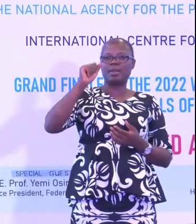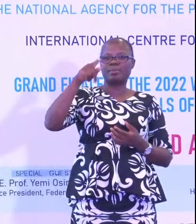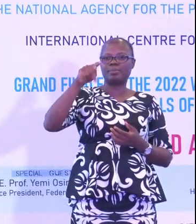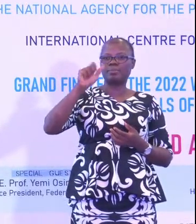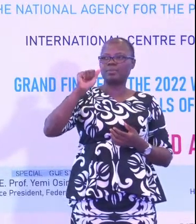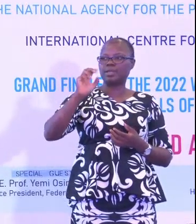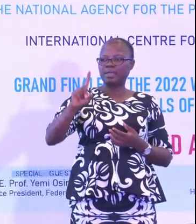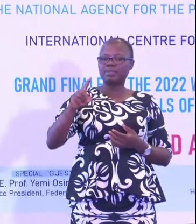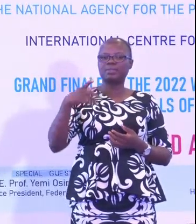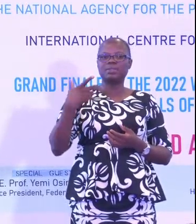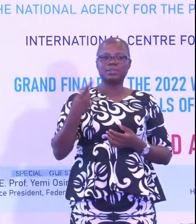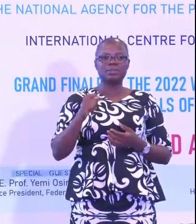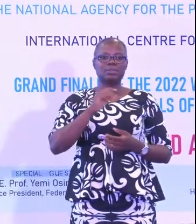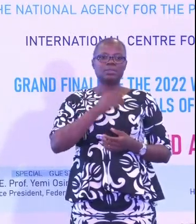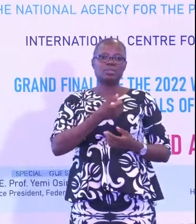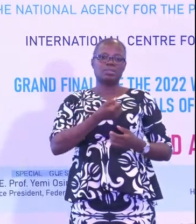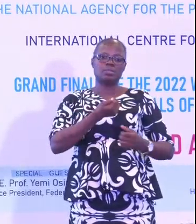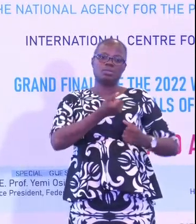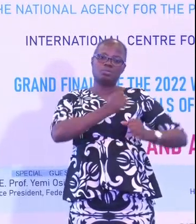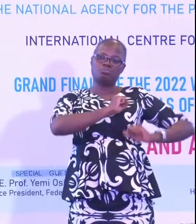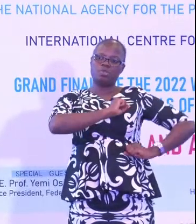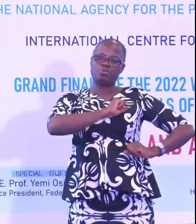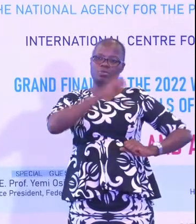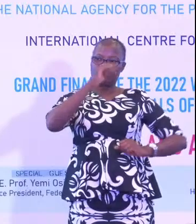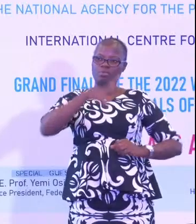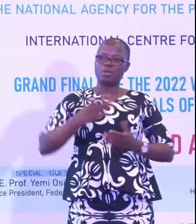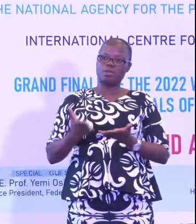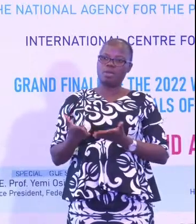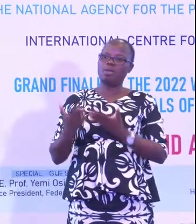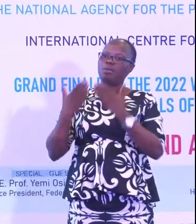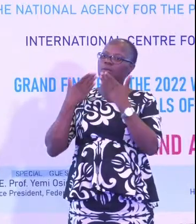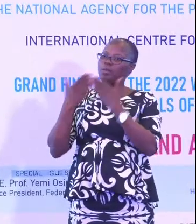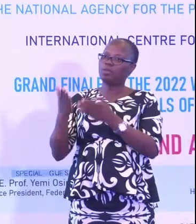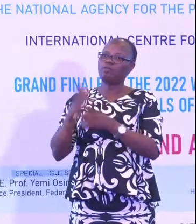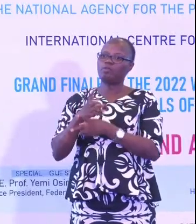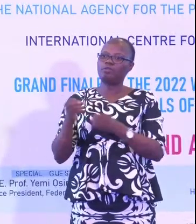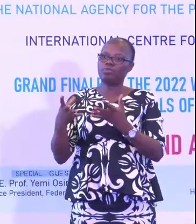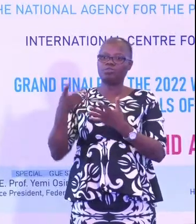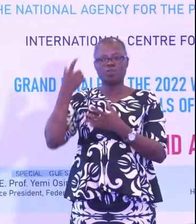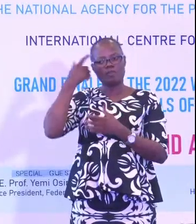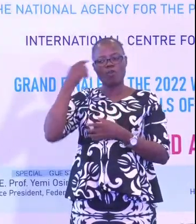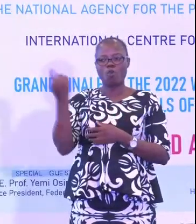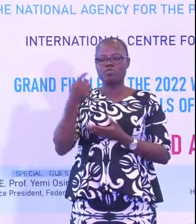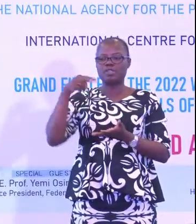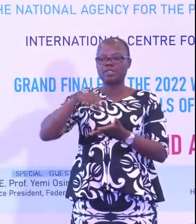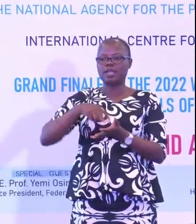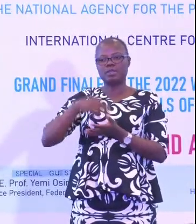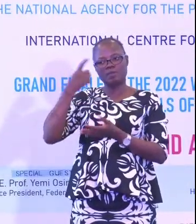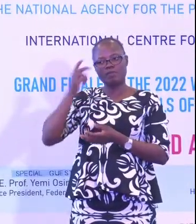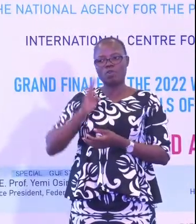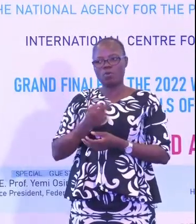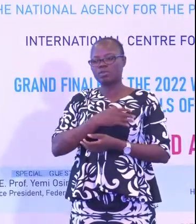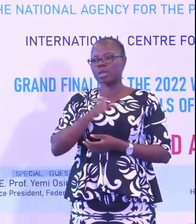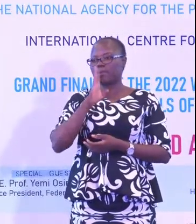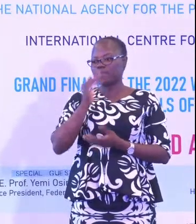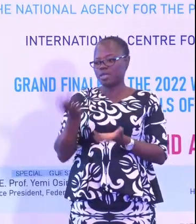The military men here, thank you very much for always standing by us and for being here this